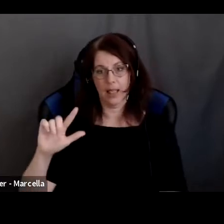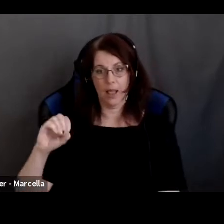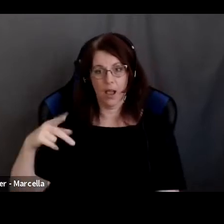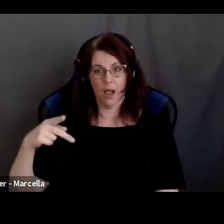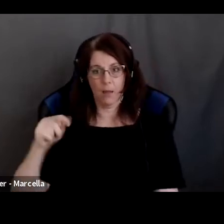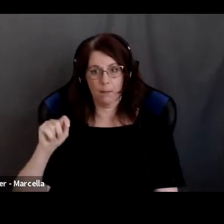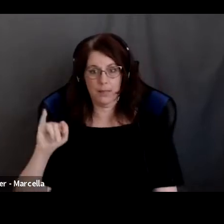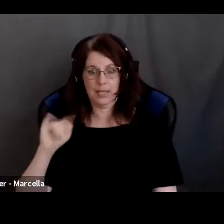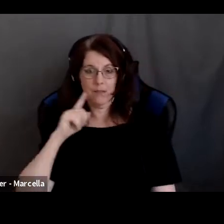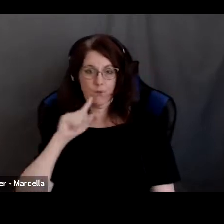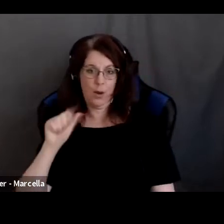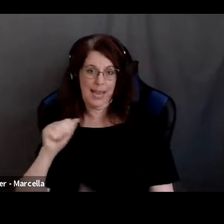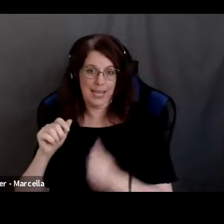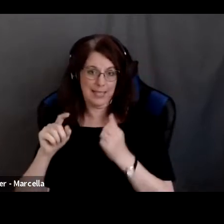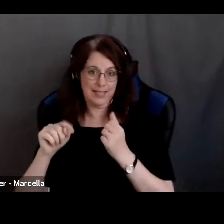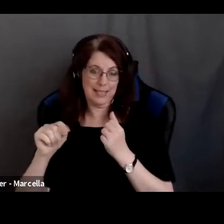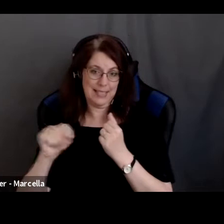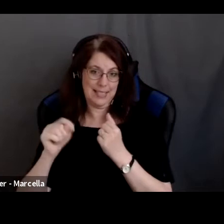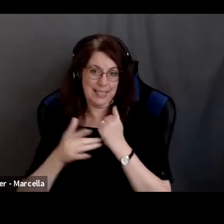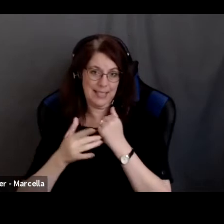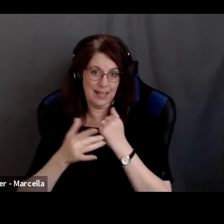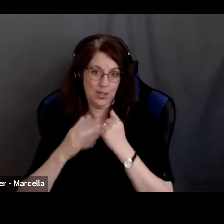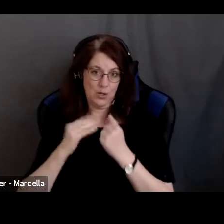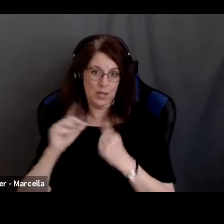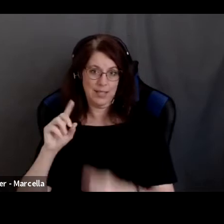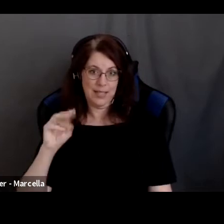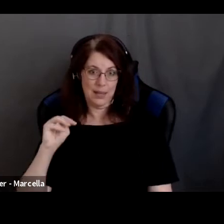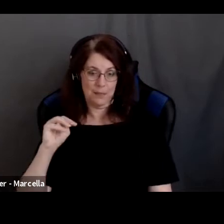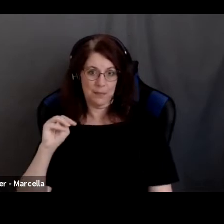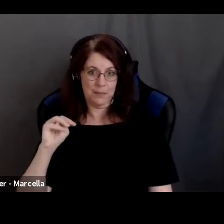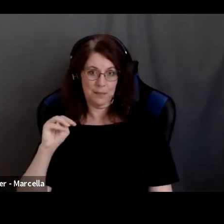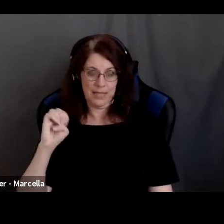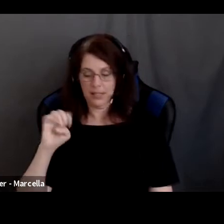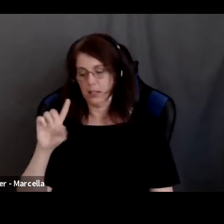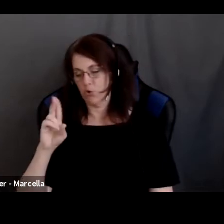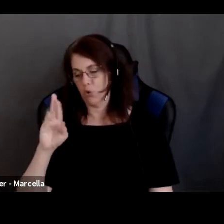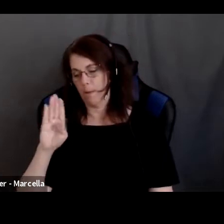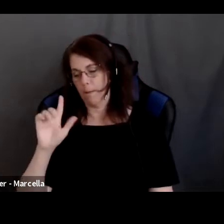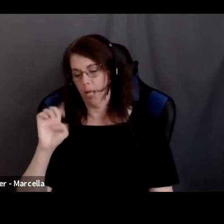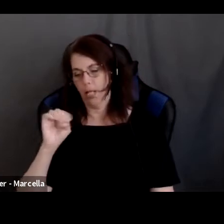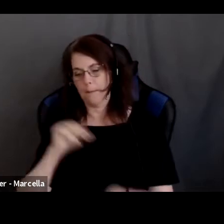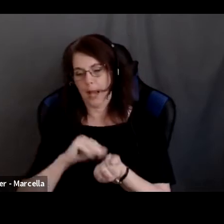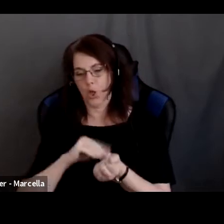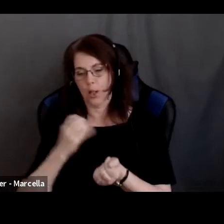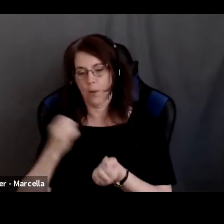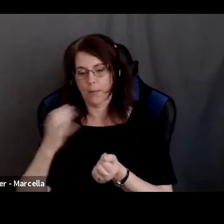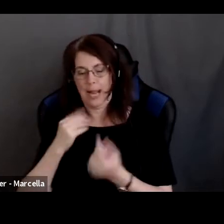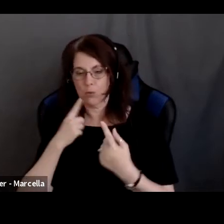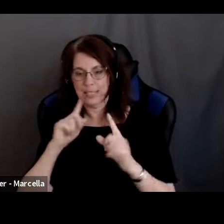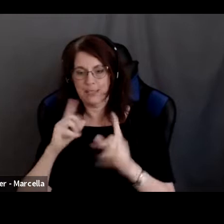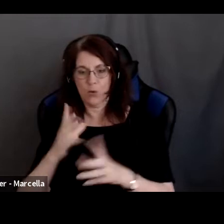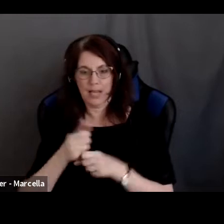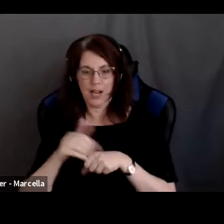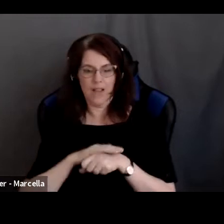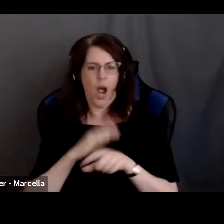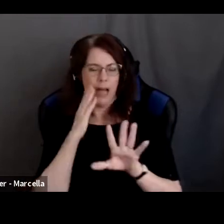for ATs, assistive technologies, and DMEs, durable medical equipment, and how to successfully attain coverage? I know